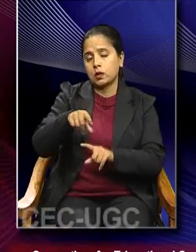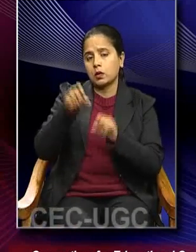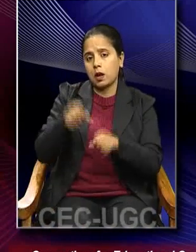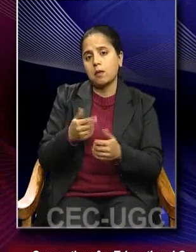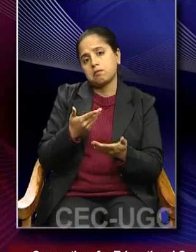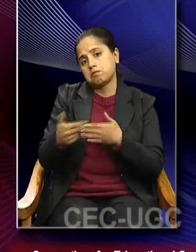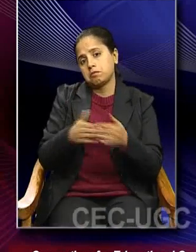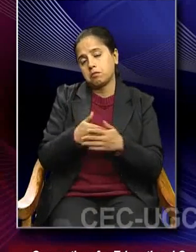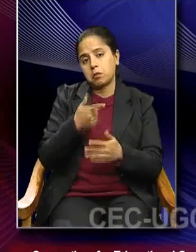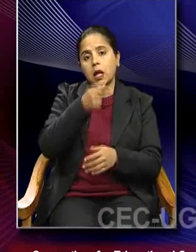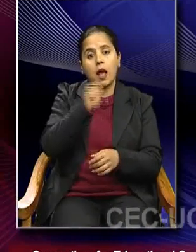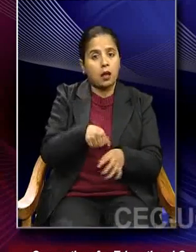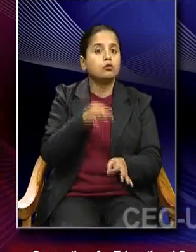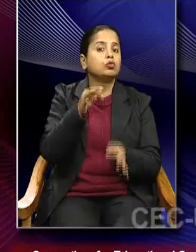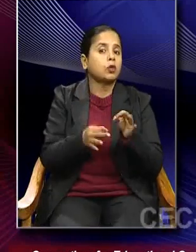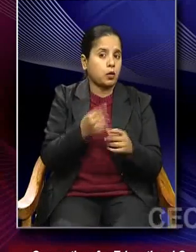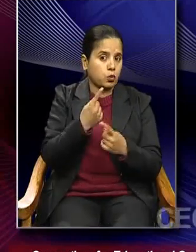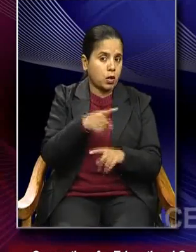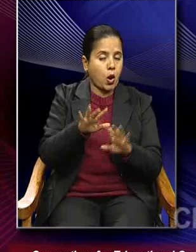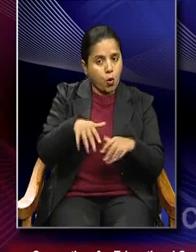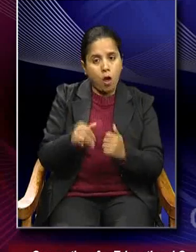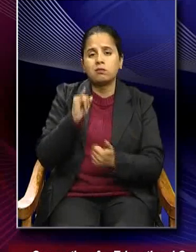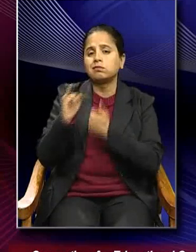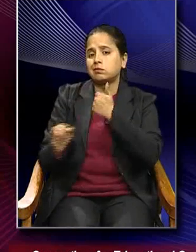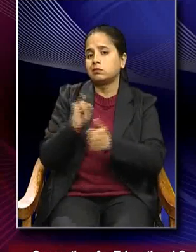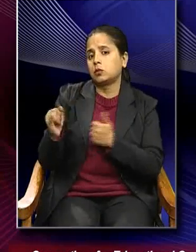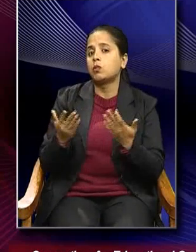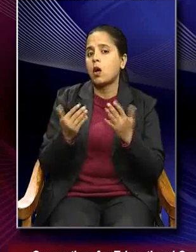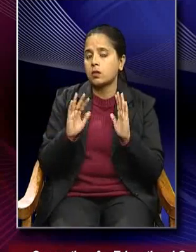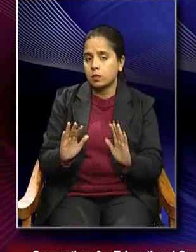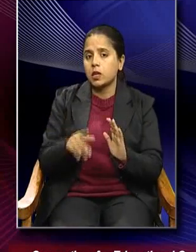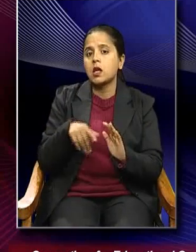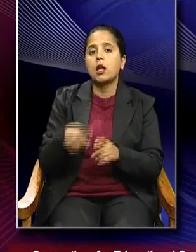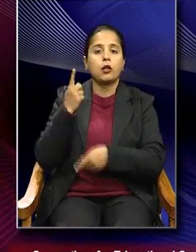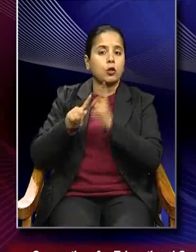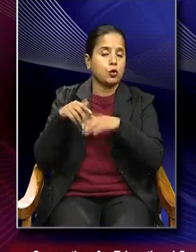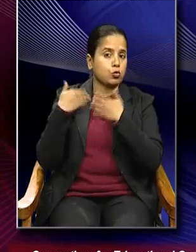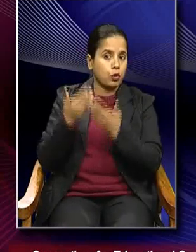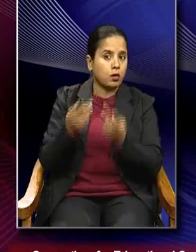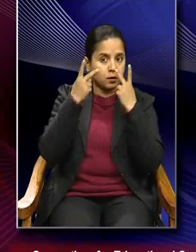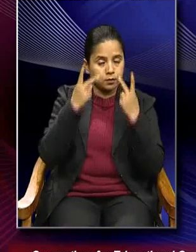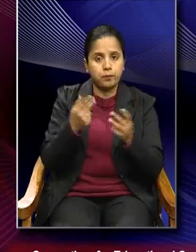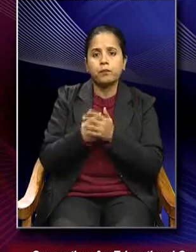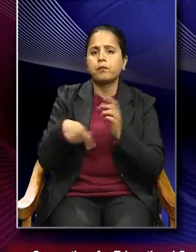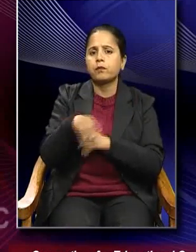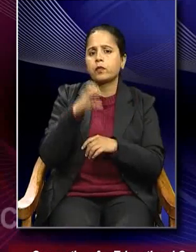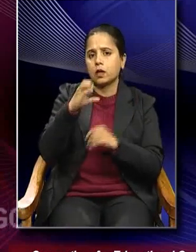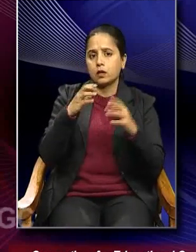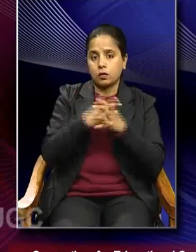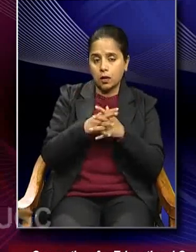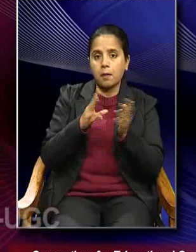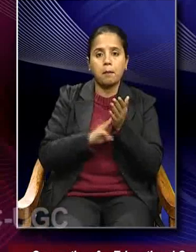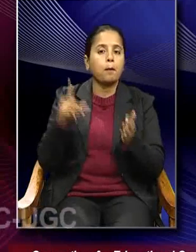either justify or criticize. Historically, according to C. Wright